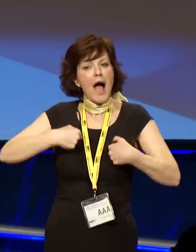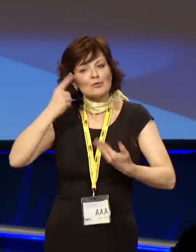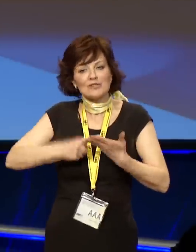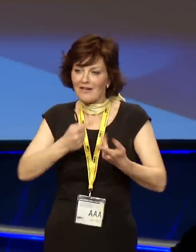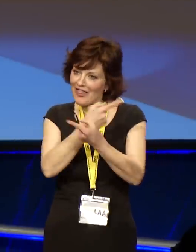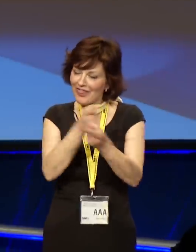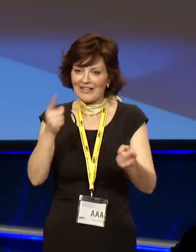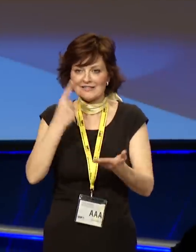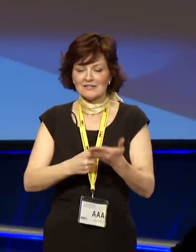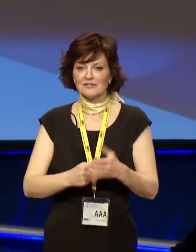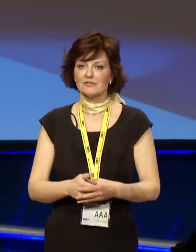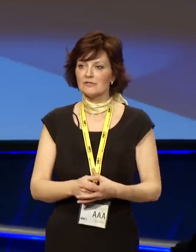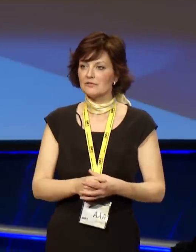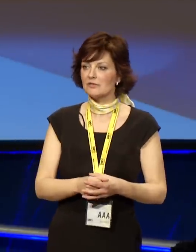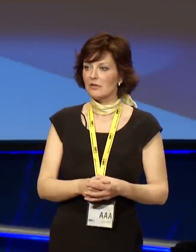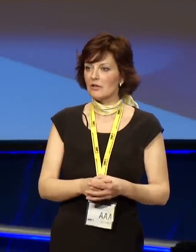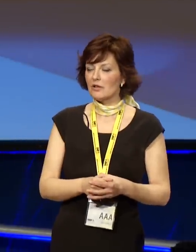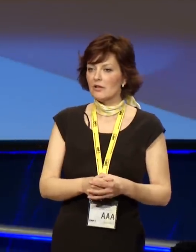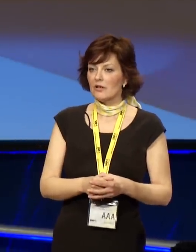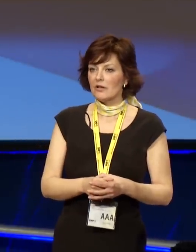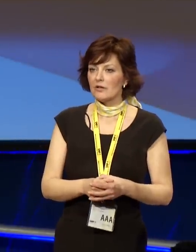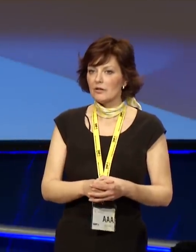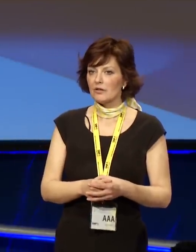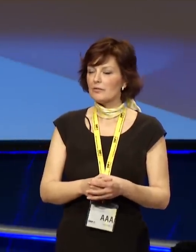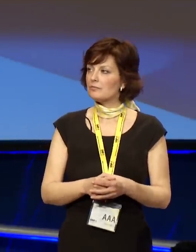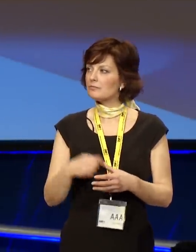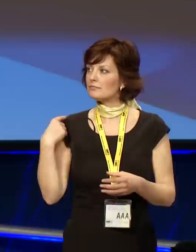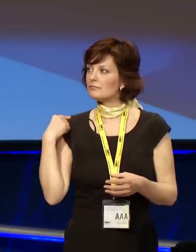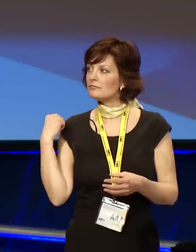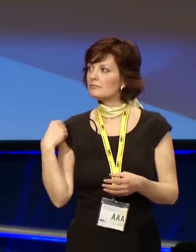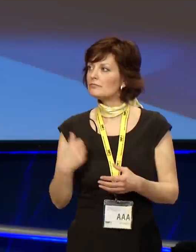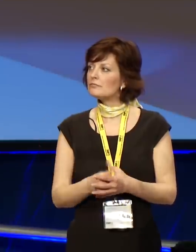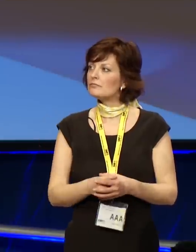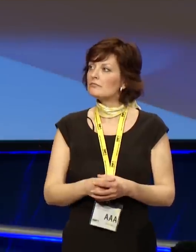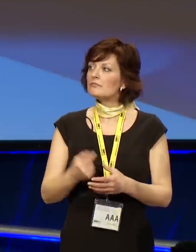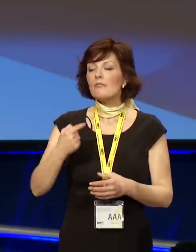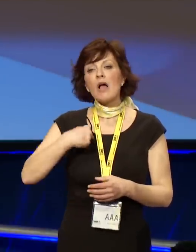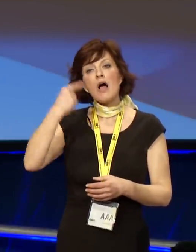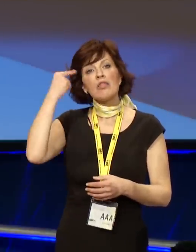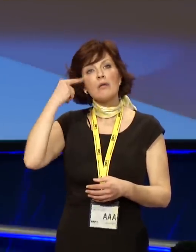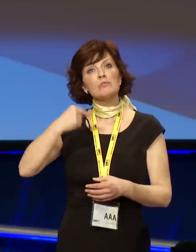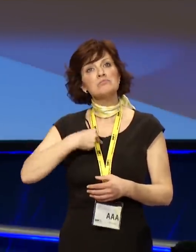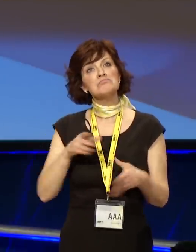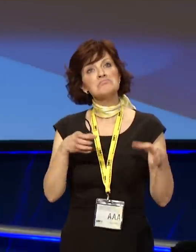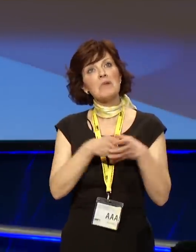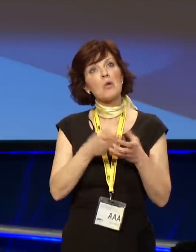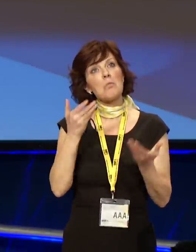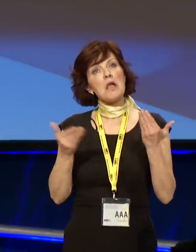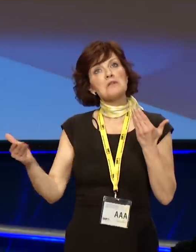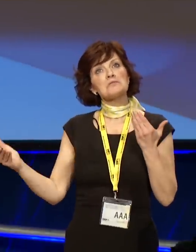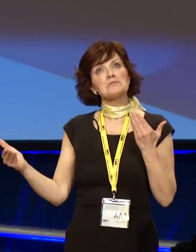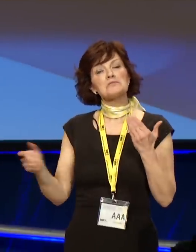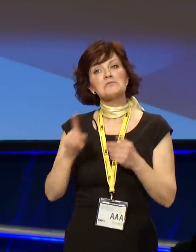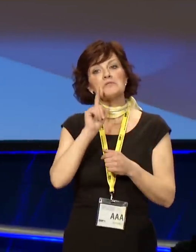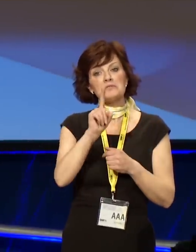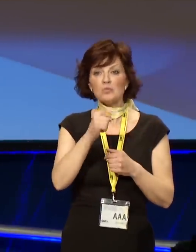that. Do we have a monopoly on integrity? No, we don't. We don't have a monopoly on wisdom either. Nor should we just